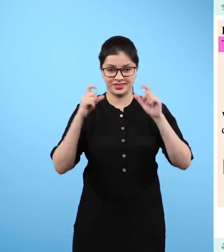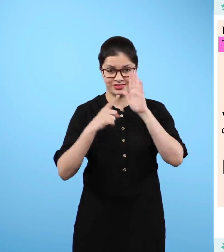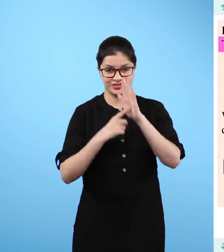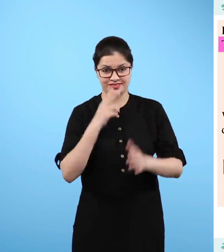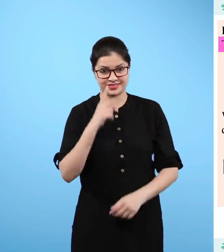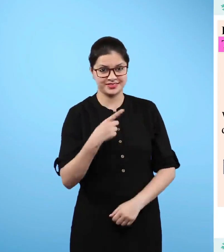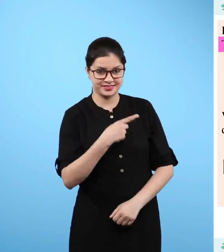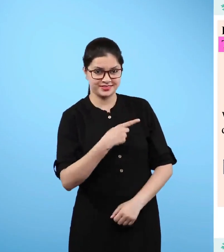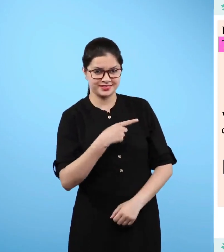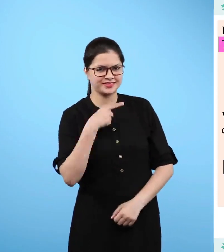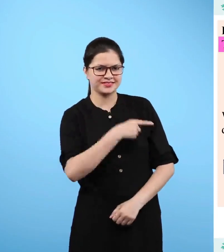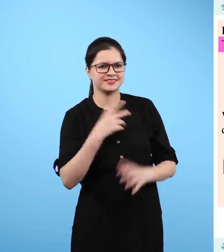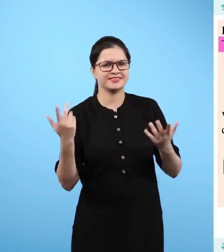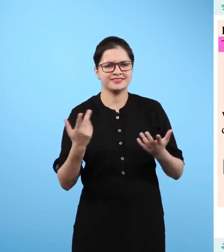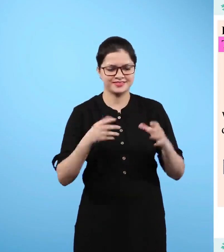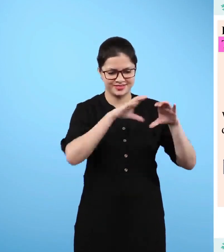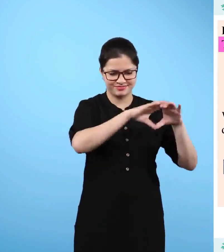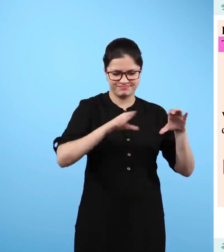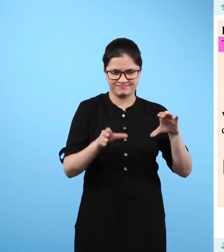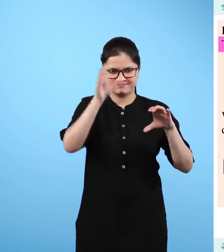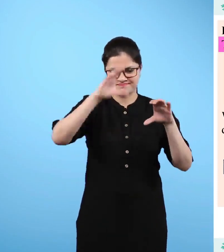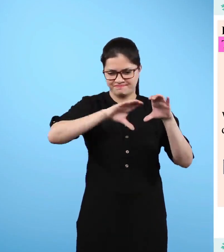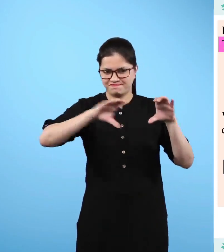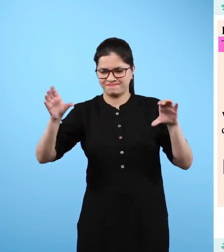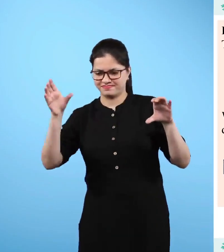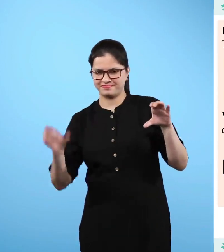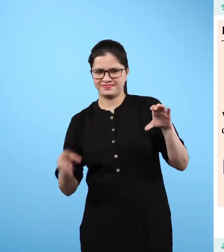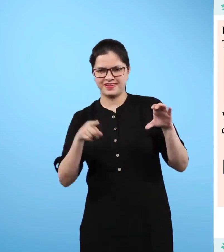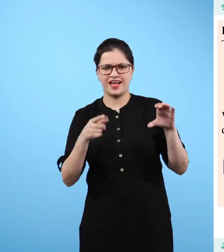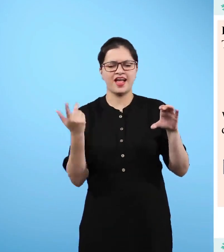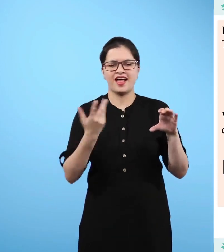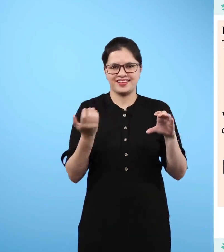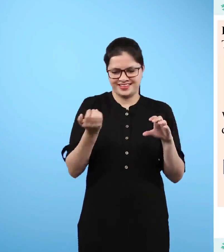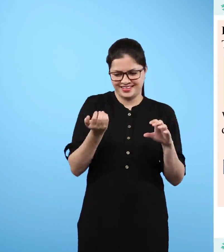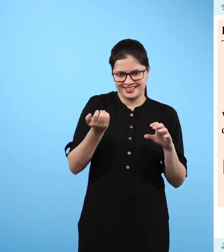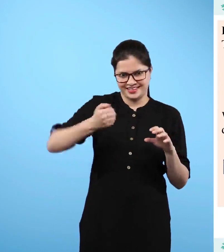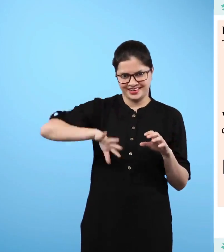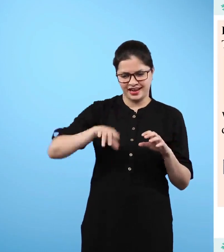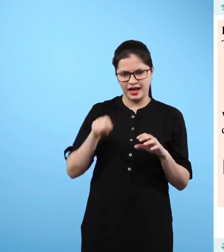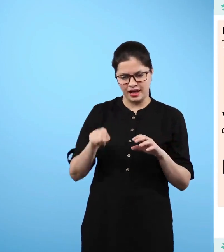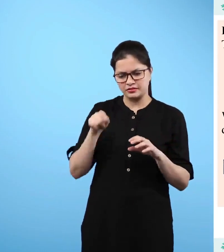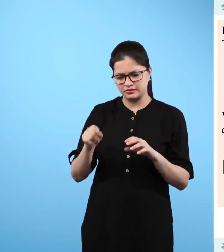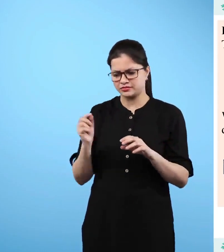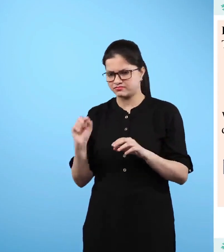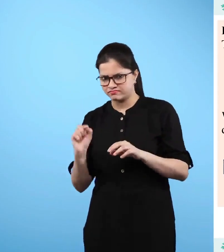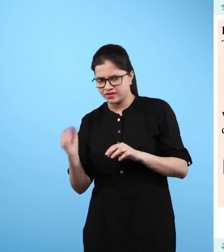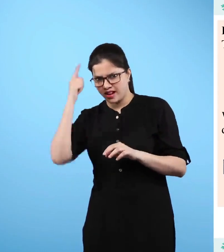This cutout is folded to make a cube. There is a cutout before us which,